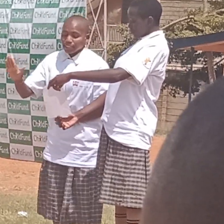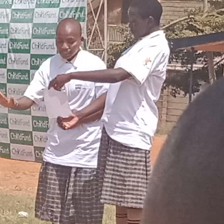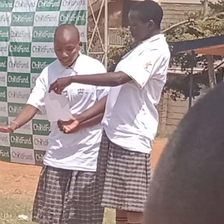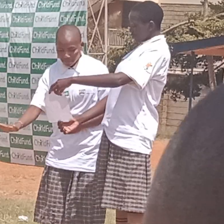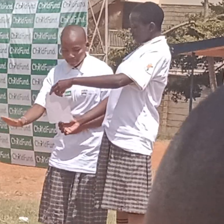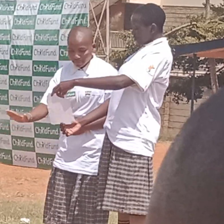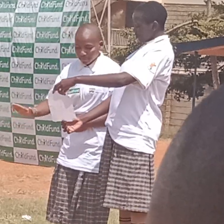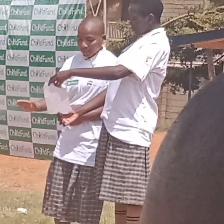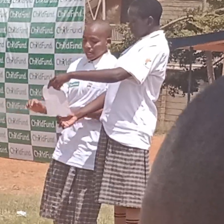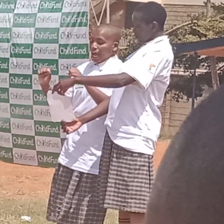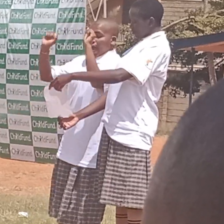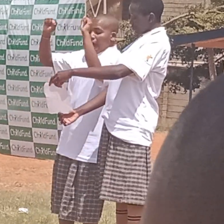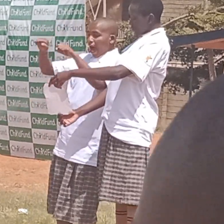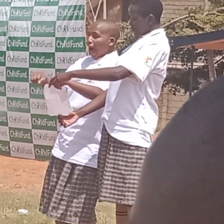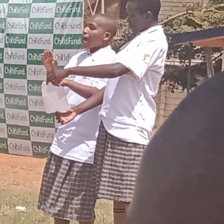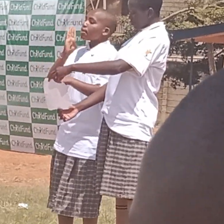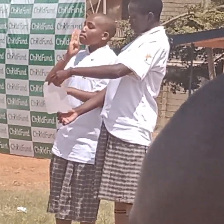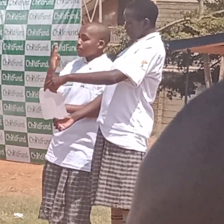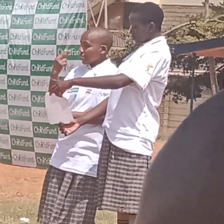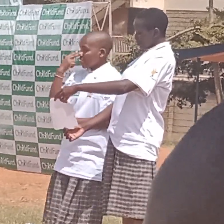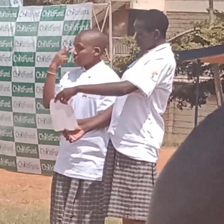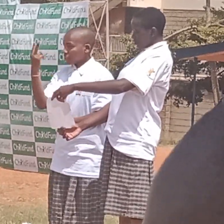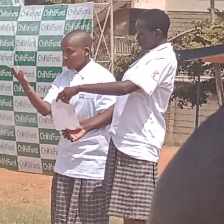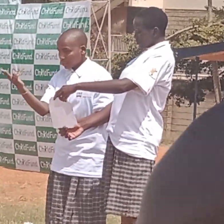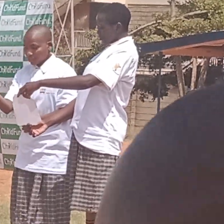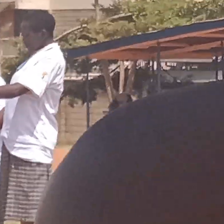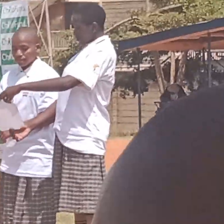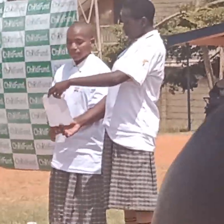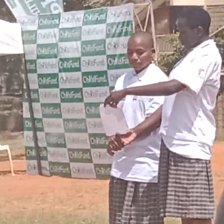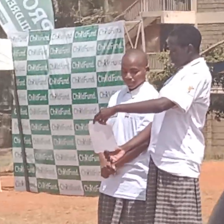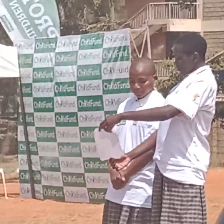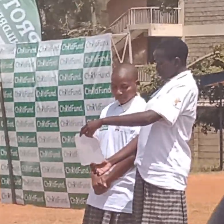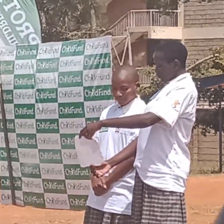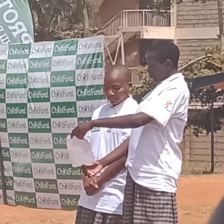Digital footprints can be seen.